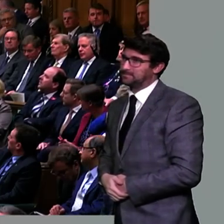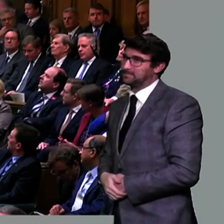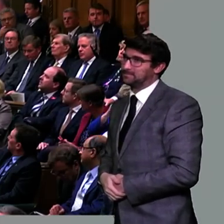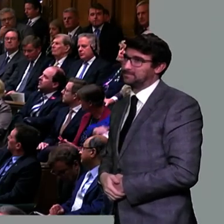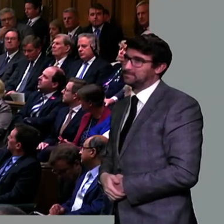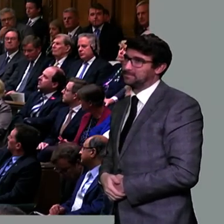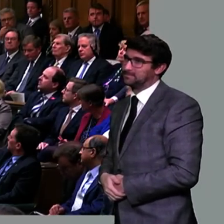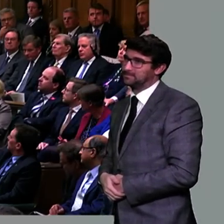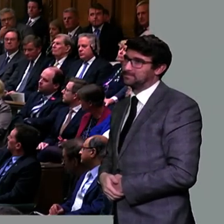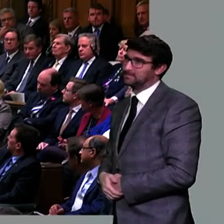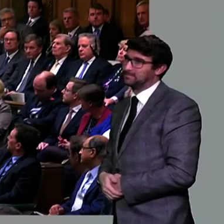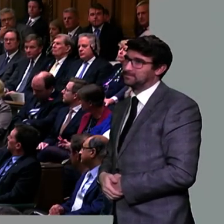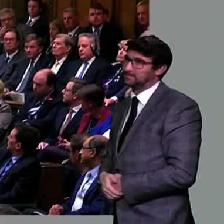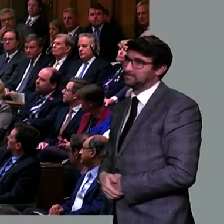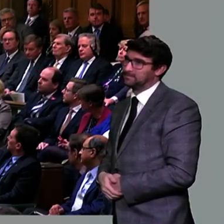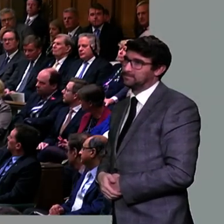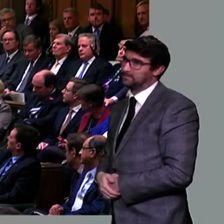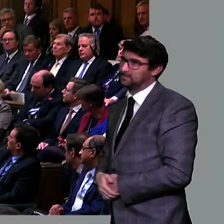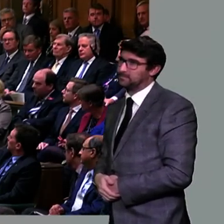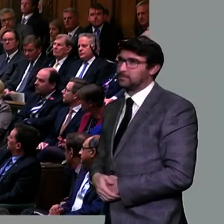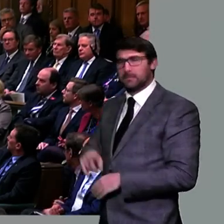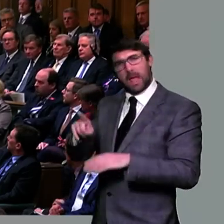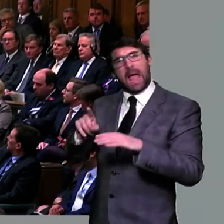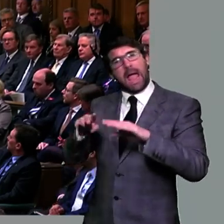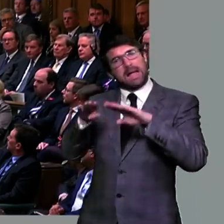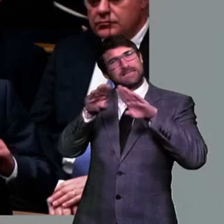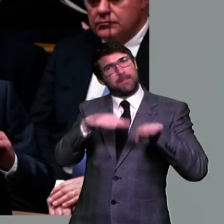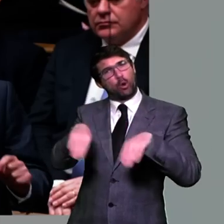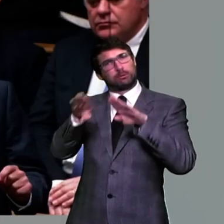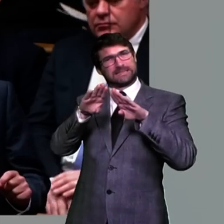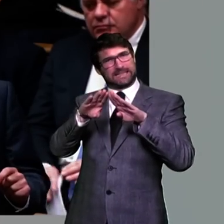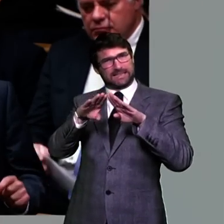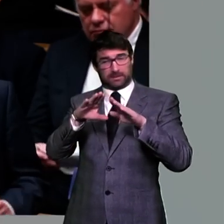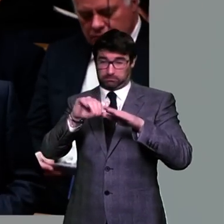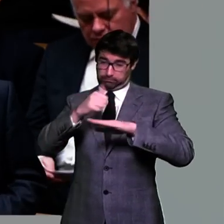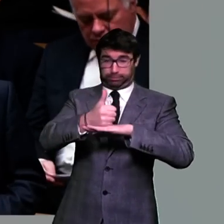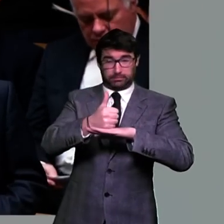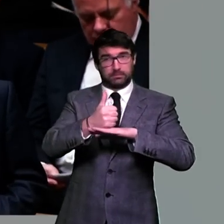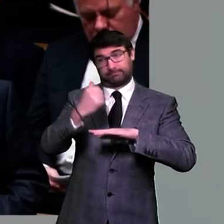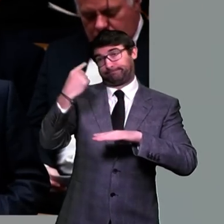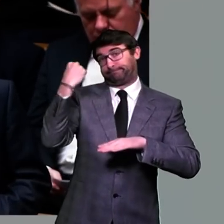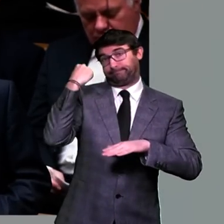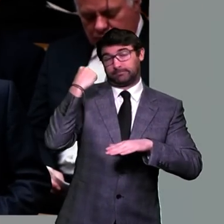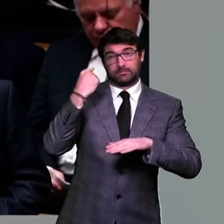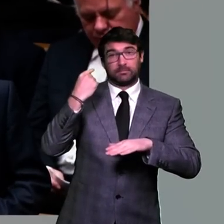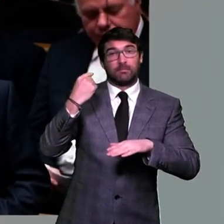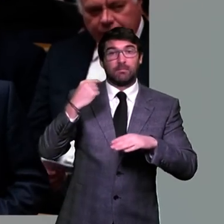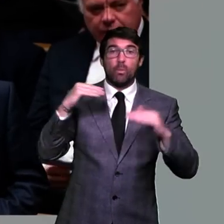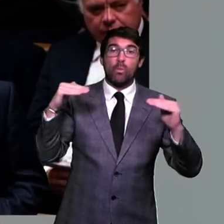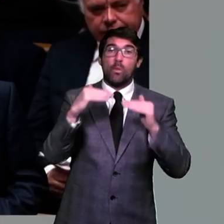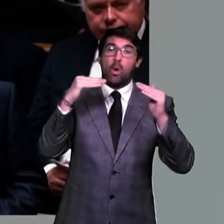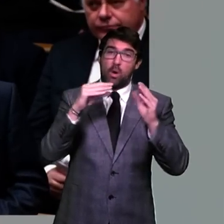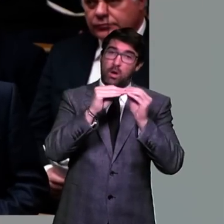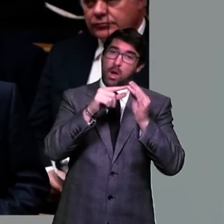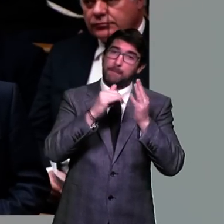for Democracy was created out of the war in Bosnia so that democracies could flourish and freedom and prosperity